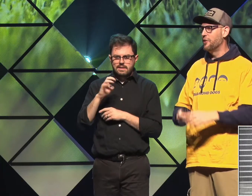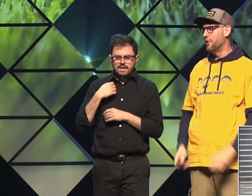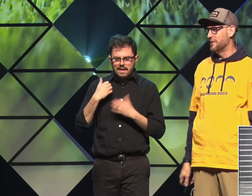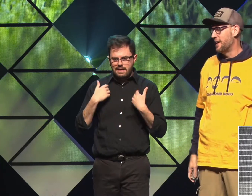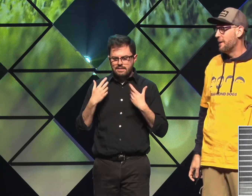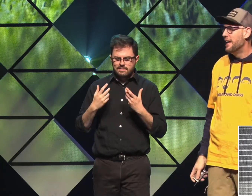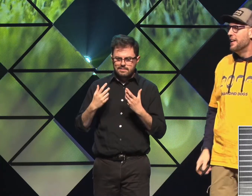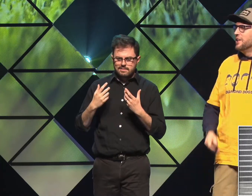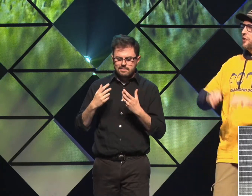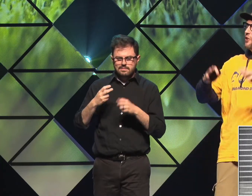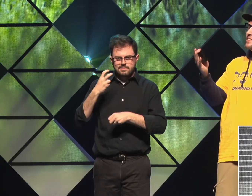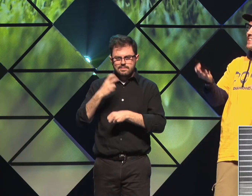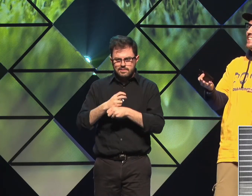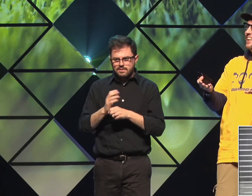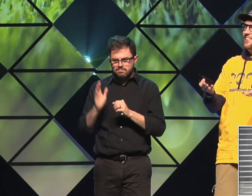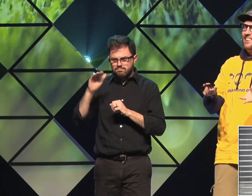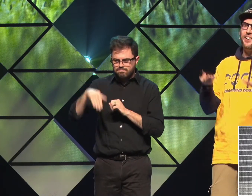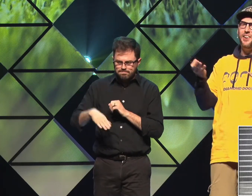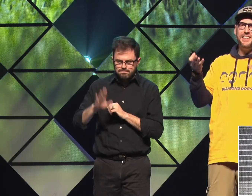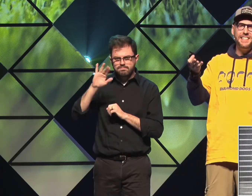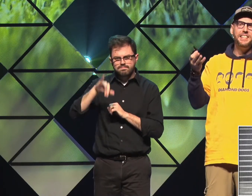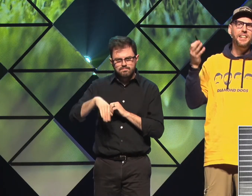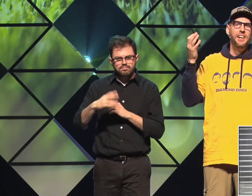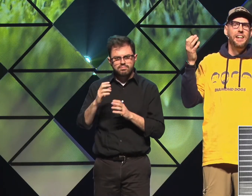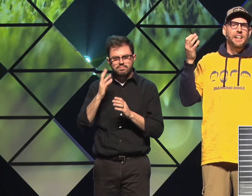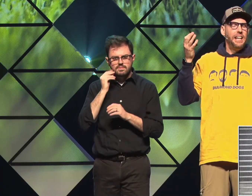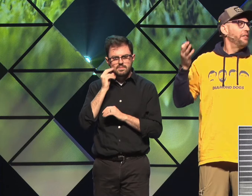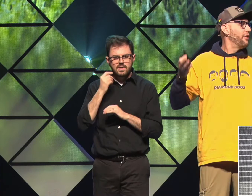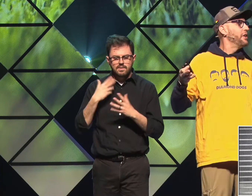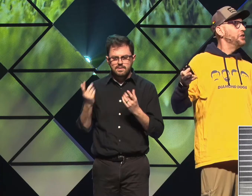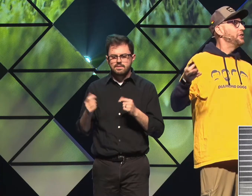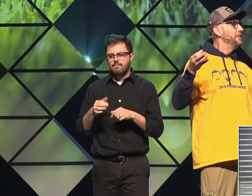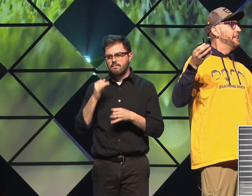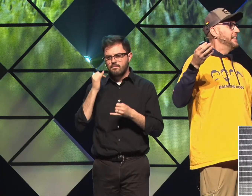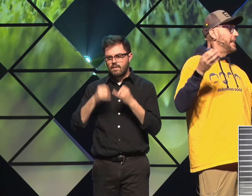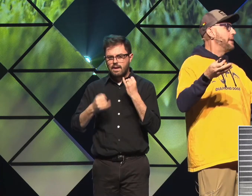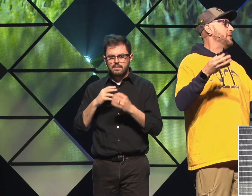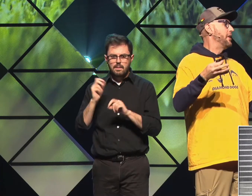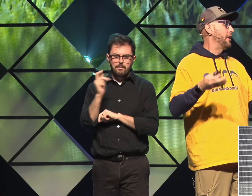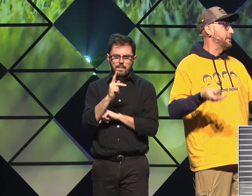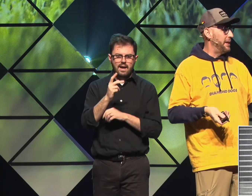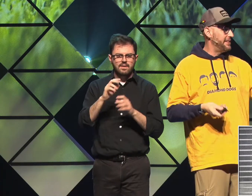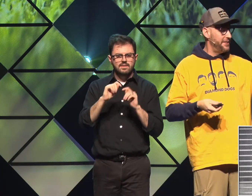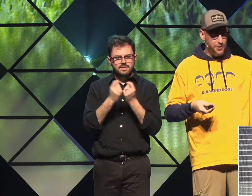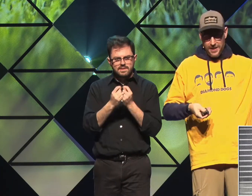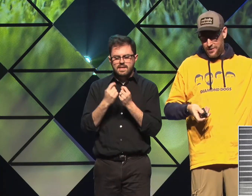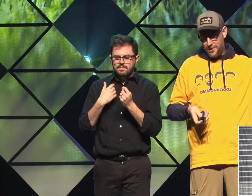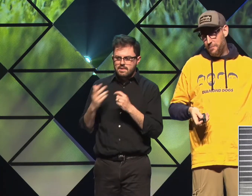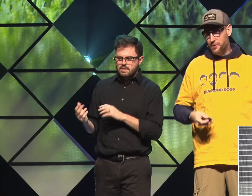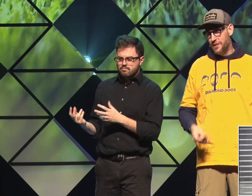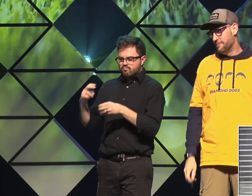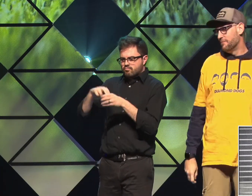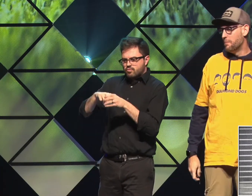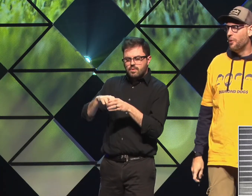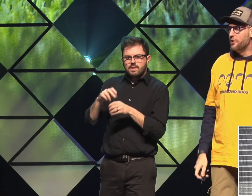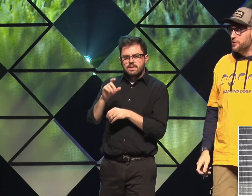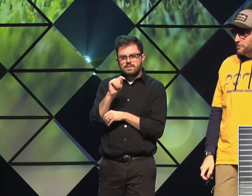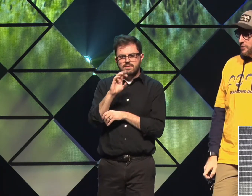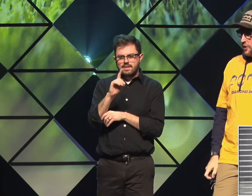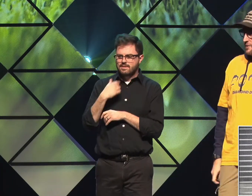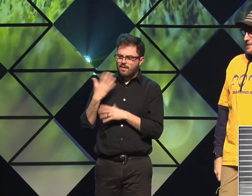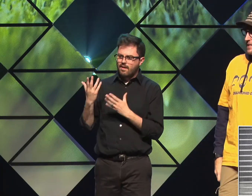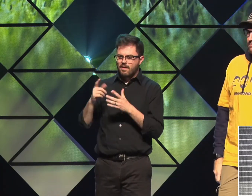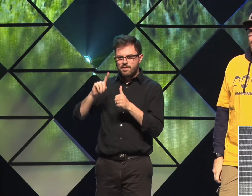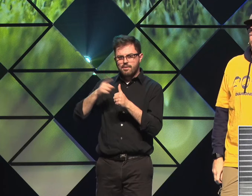together for a long time. So they're all sitting there. And they're like, oh, this is the kind of original Diamond Dogs, plus Trent Krim, who's a reporter who's